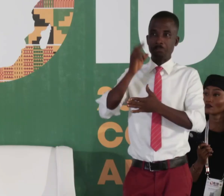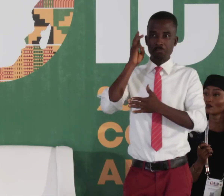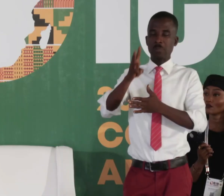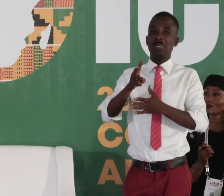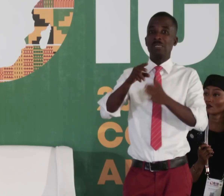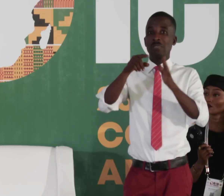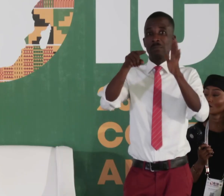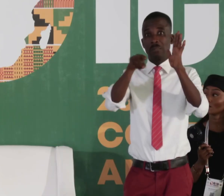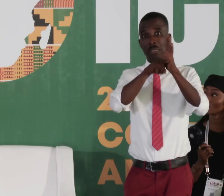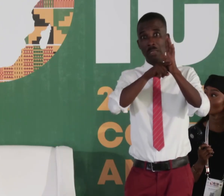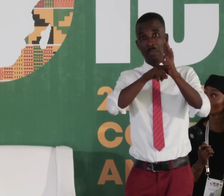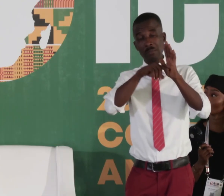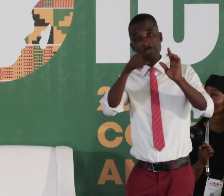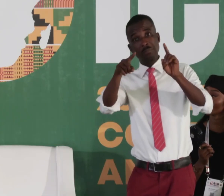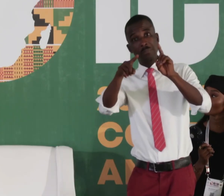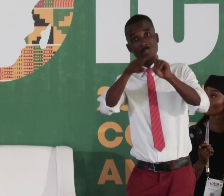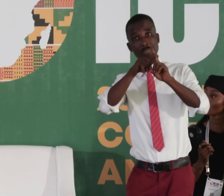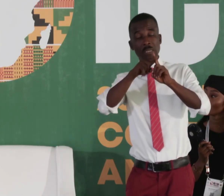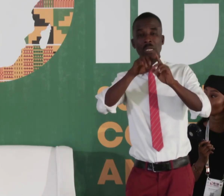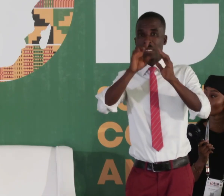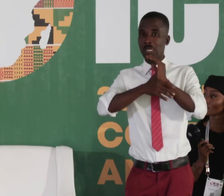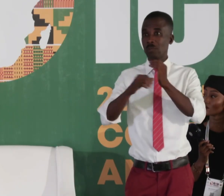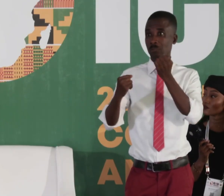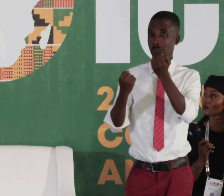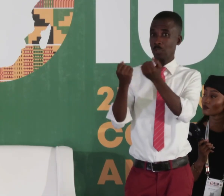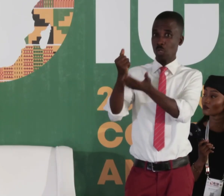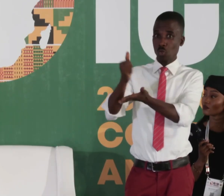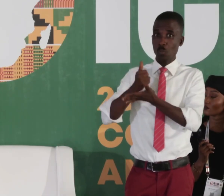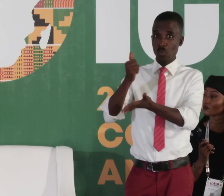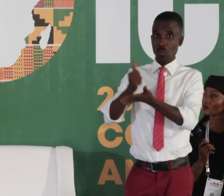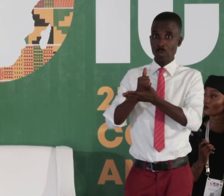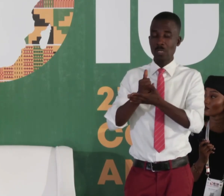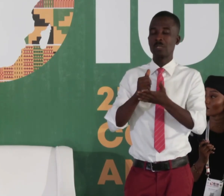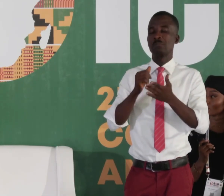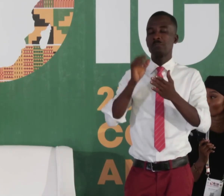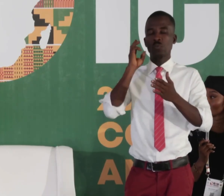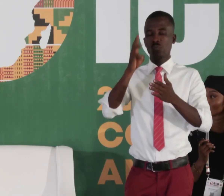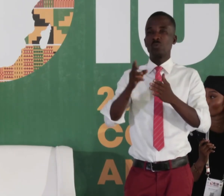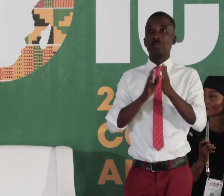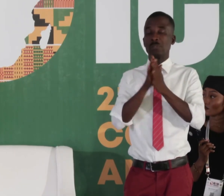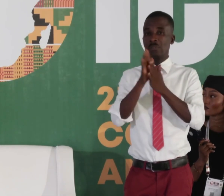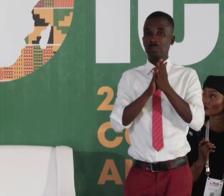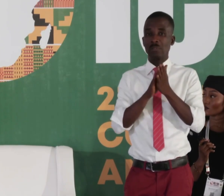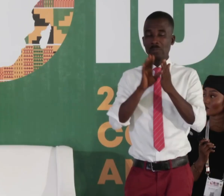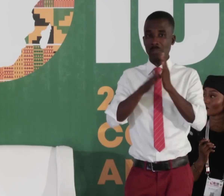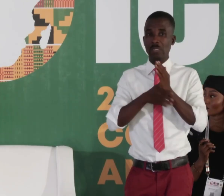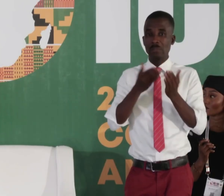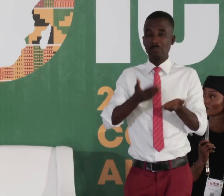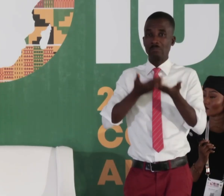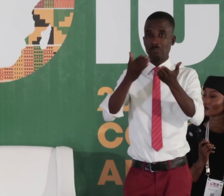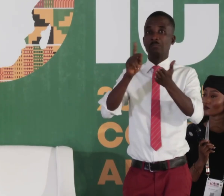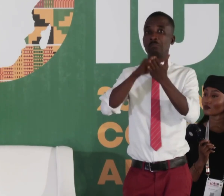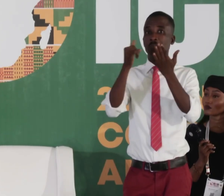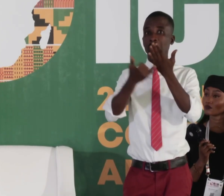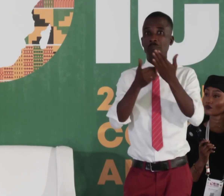HIV-negative, they are living with HIV, but with the support that they've received from these partners, they were interested in recommending the PrEP options to